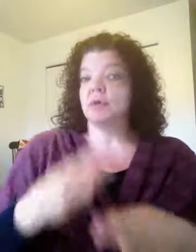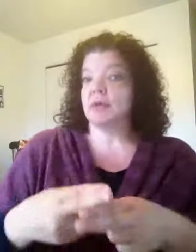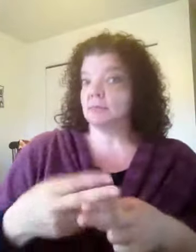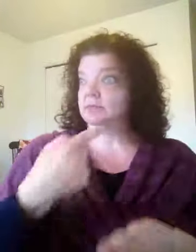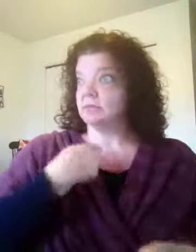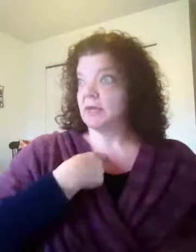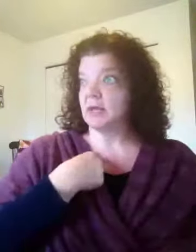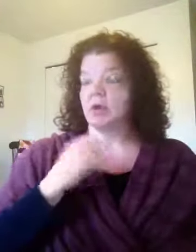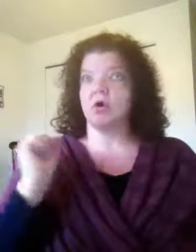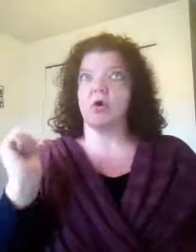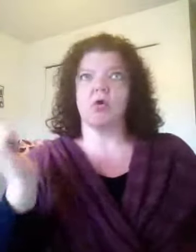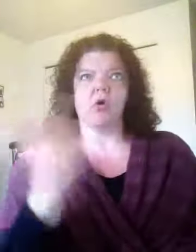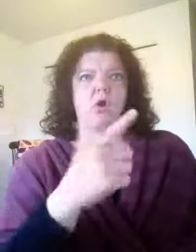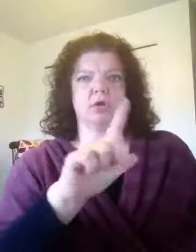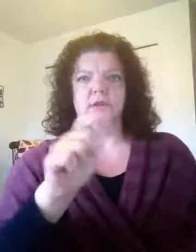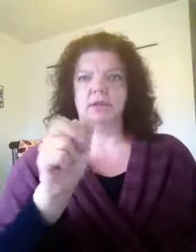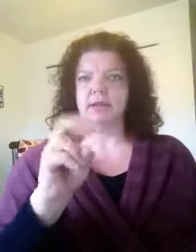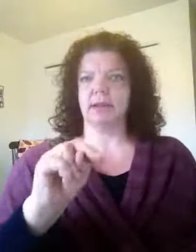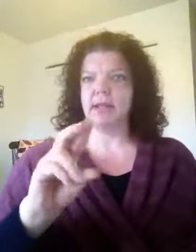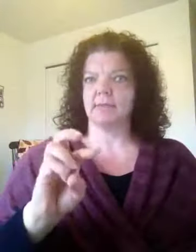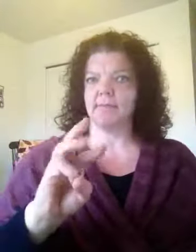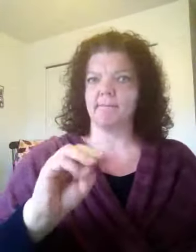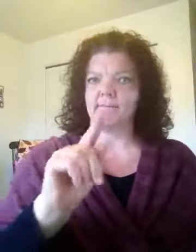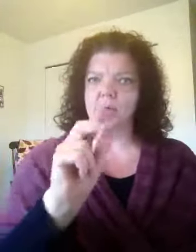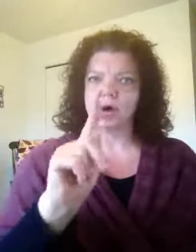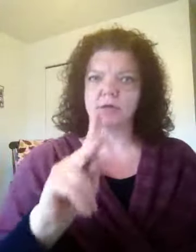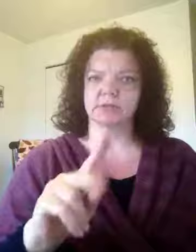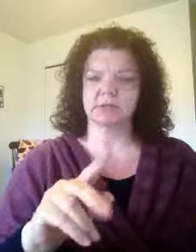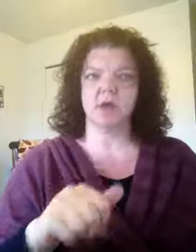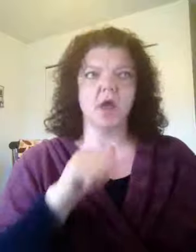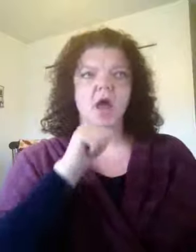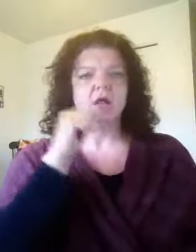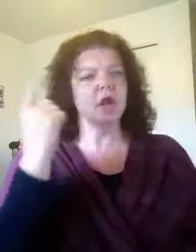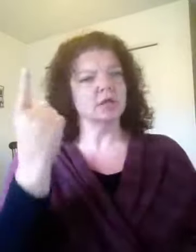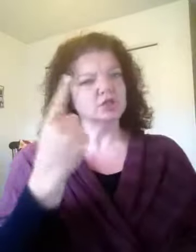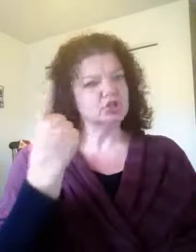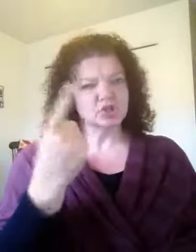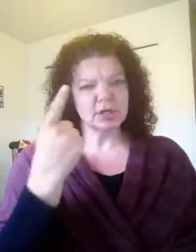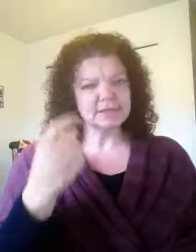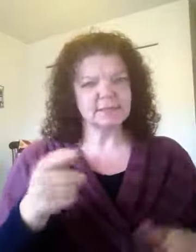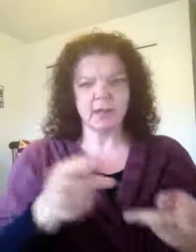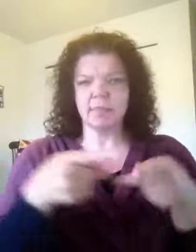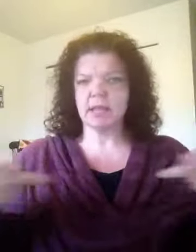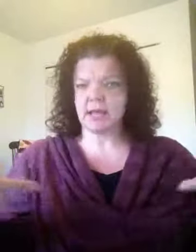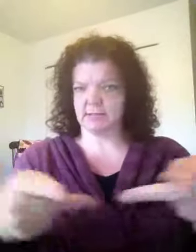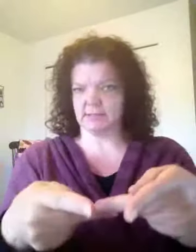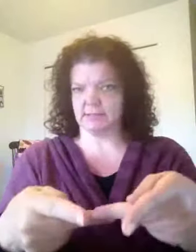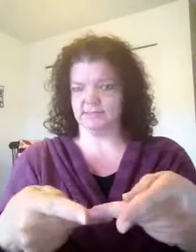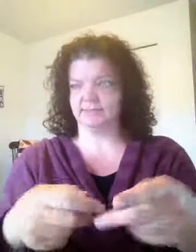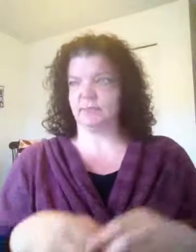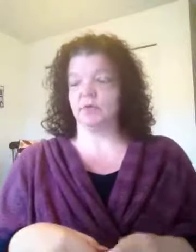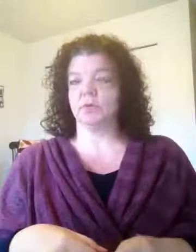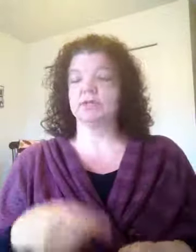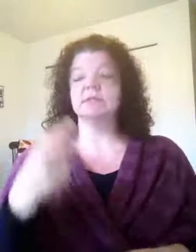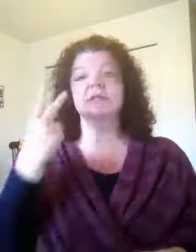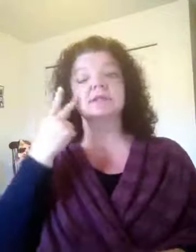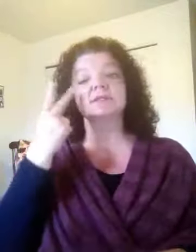actually something that is not just a place. So what we're going to look at is the definition really quickly of a landmark, and then I'll show you some